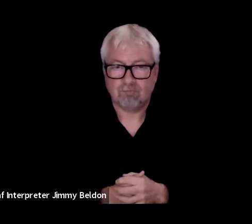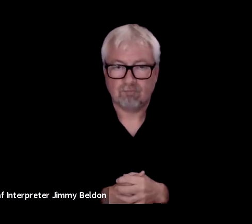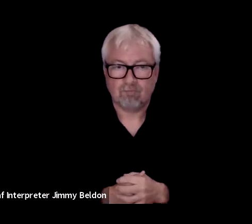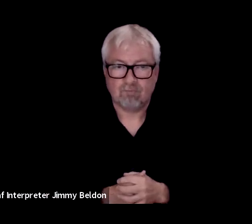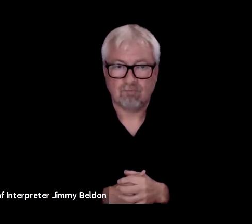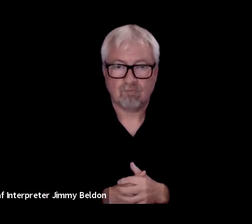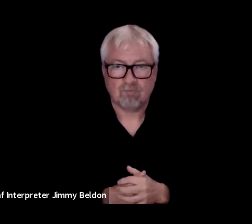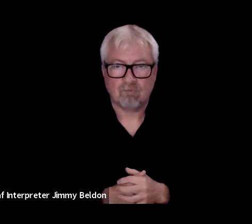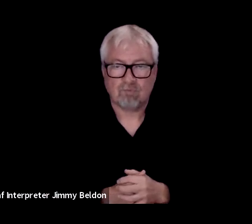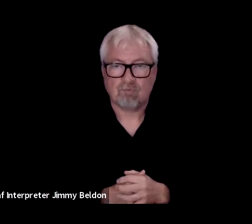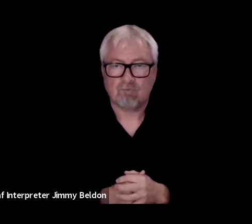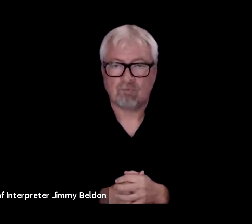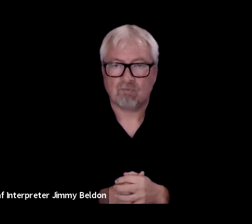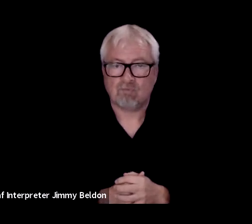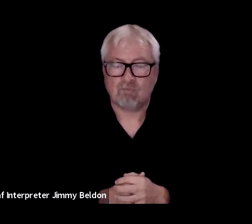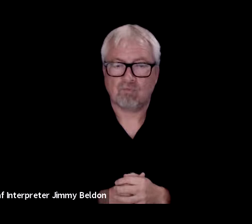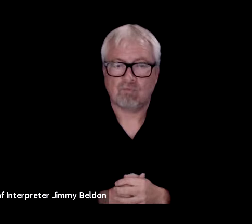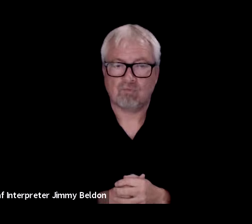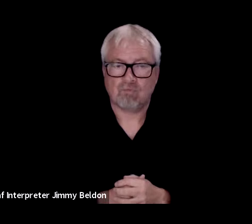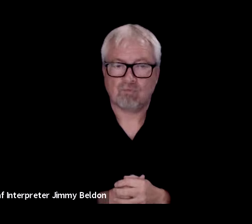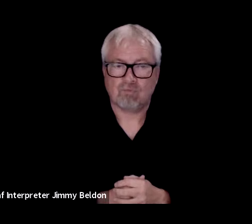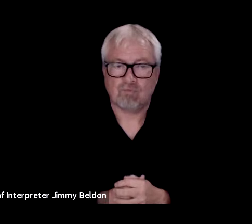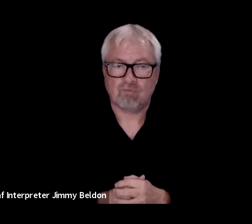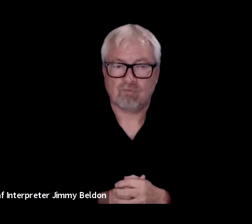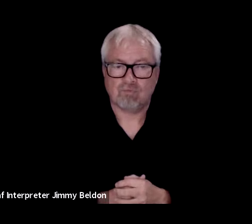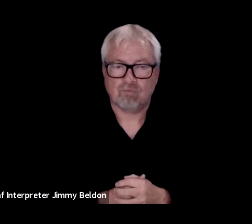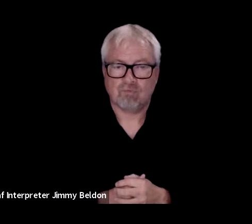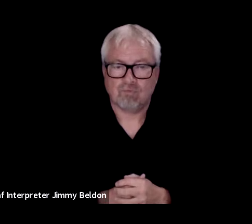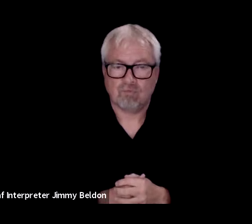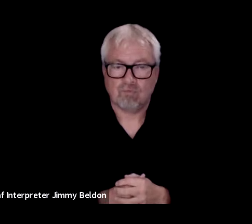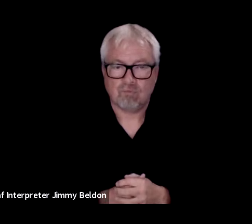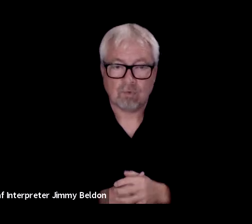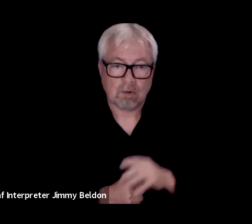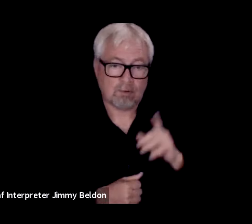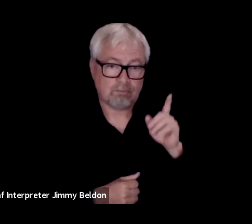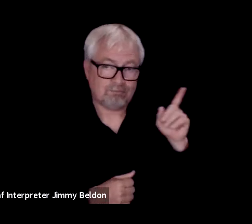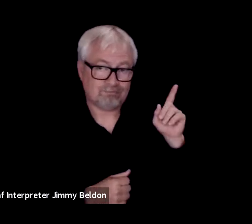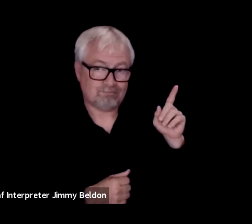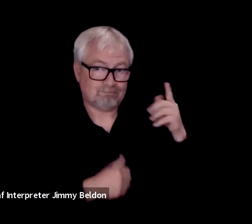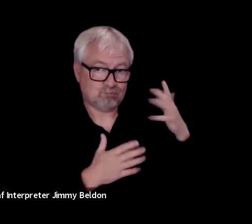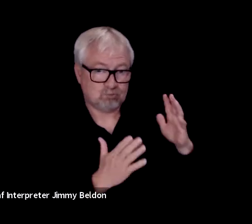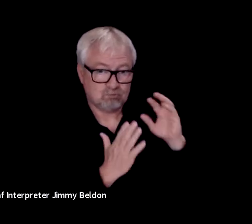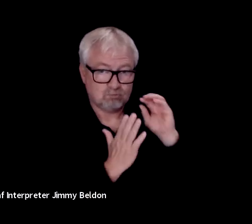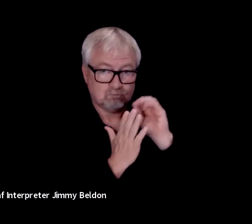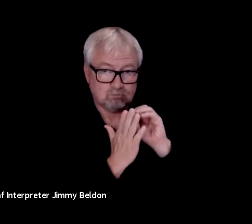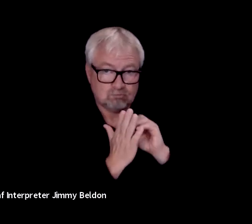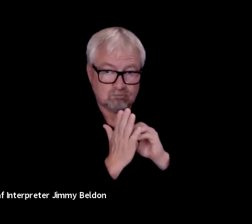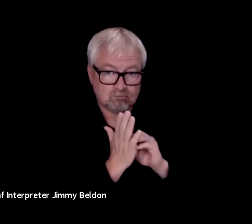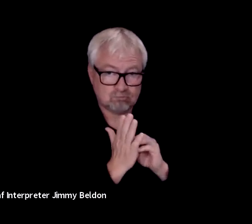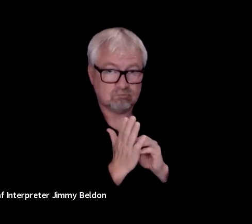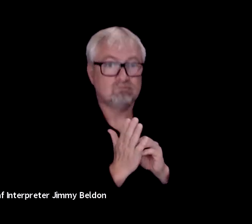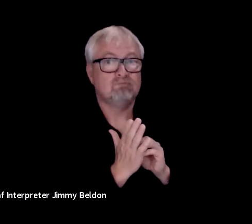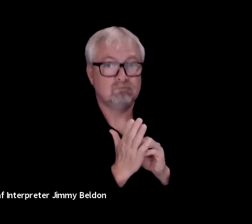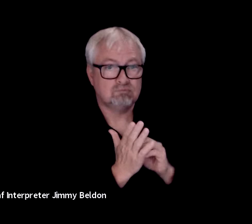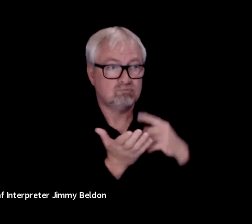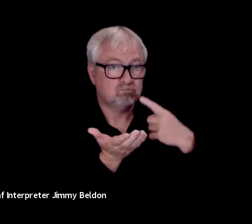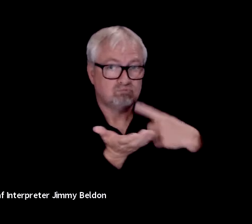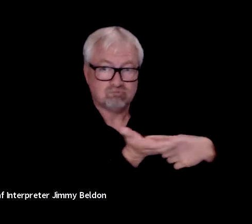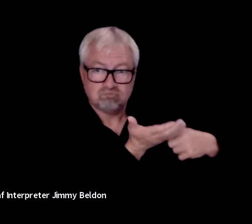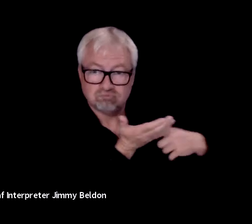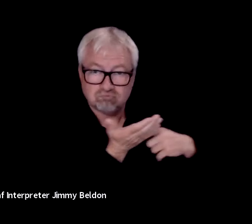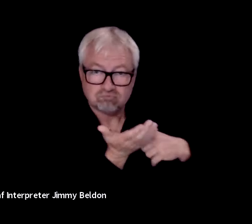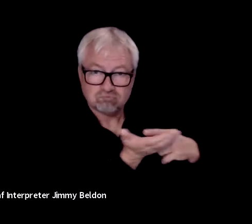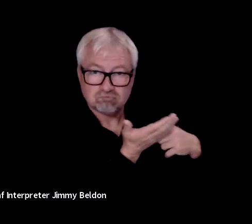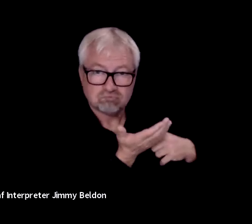about the data and their deliberations. Thank you. And I will pass